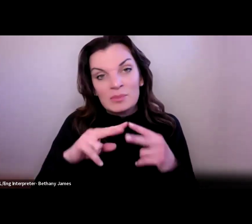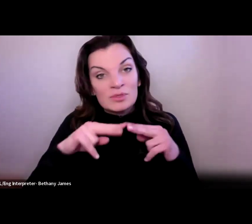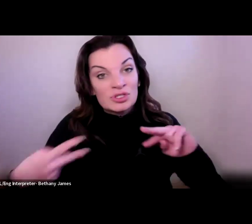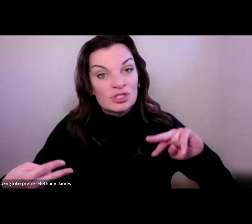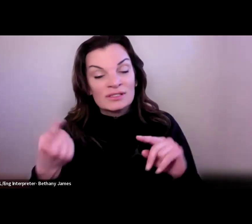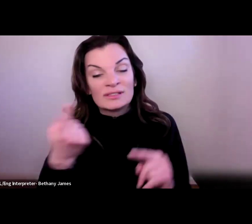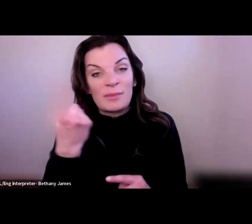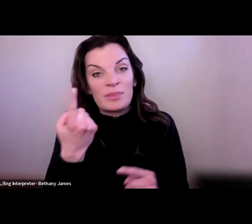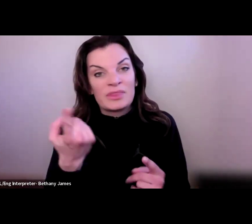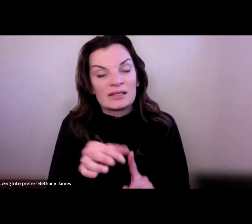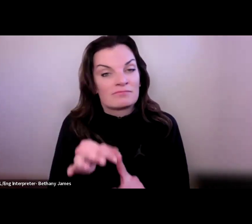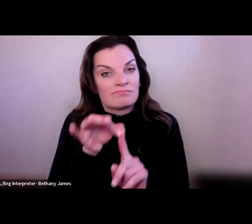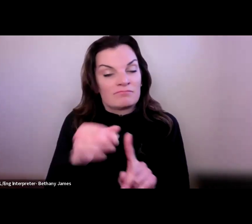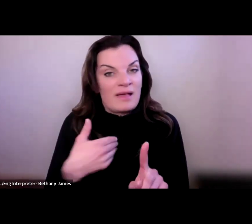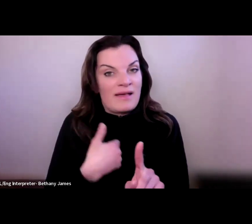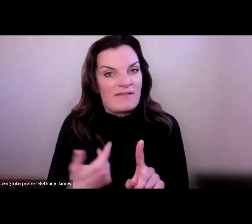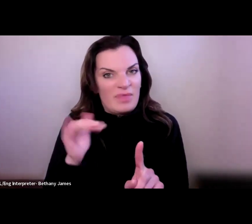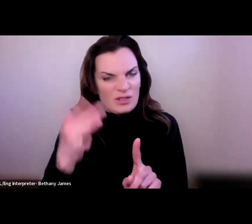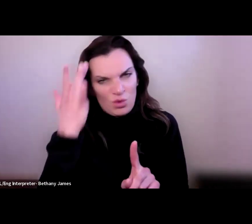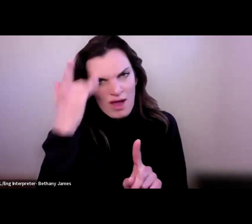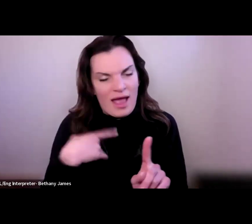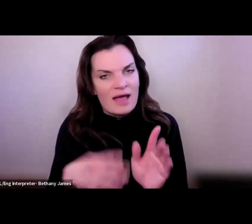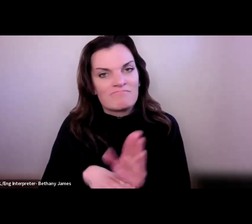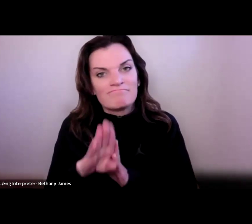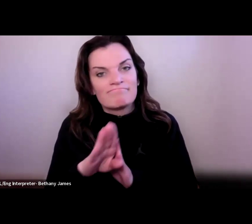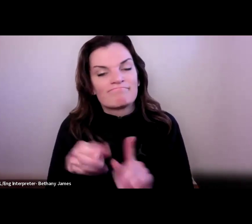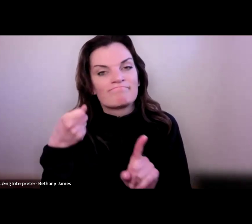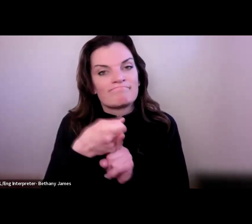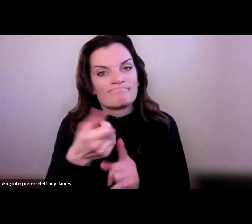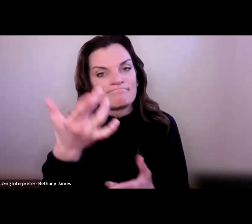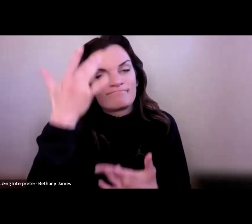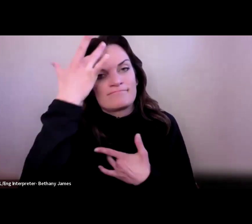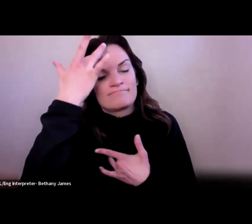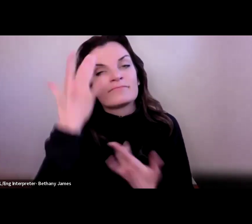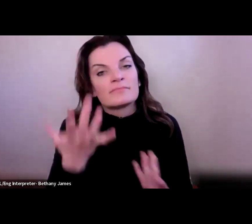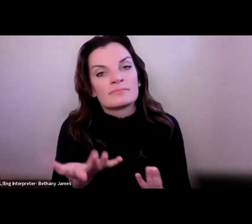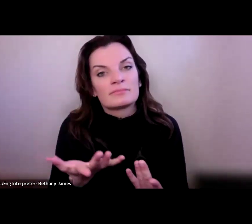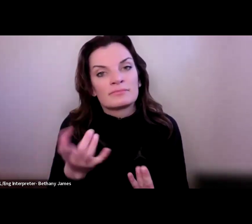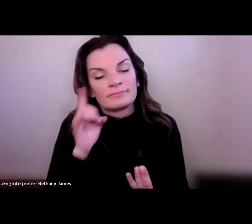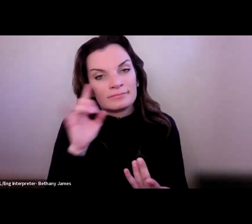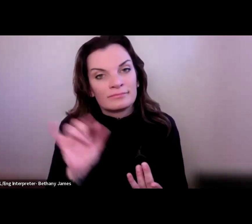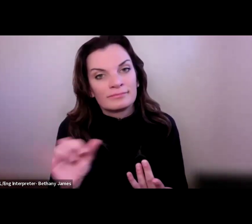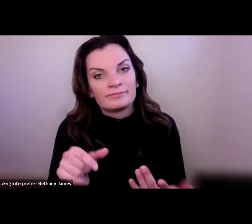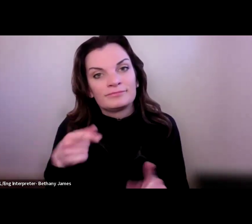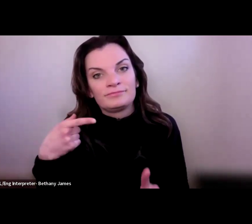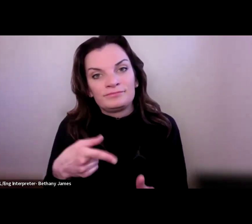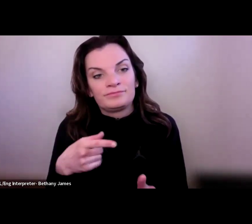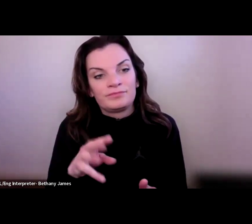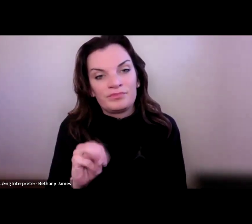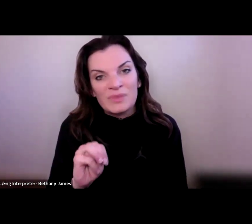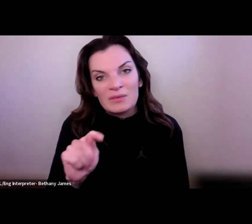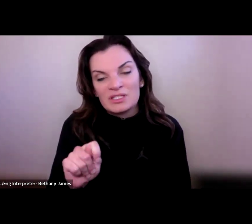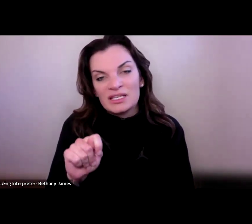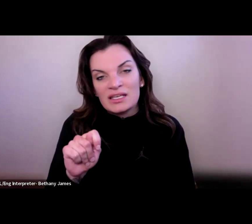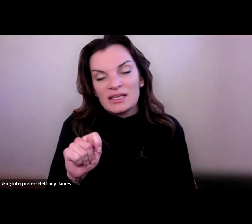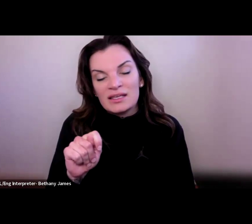that led to me developing some of these conditions or made me more susceptible to them, that things like the